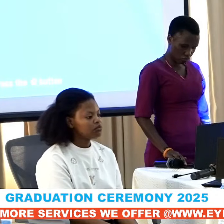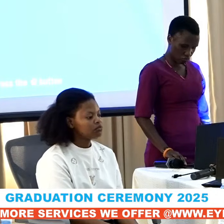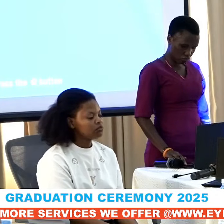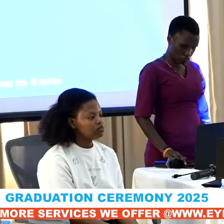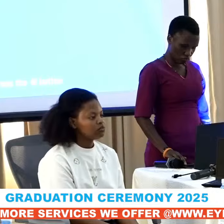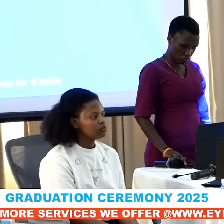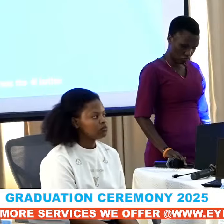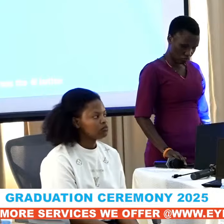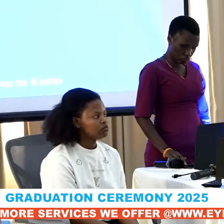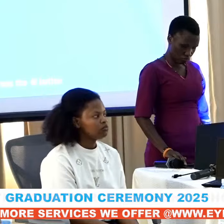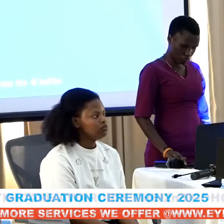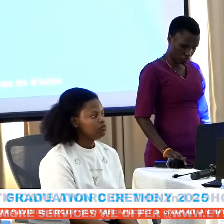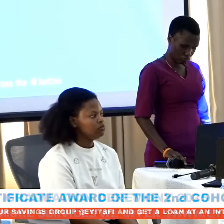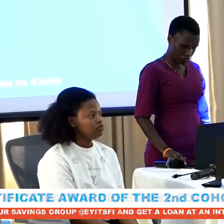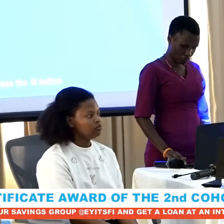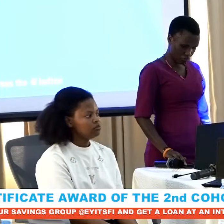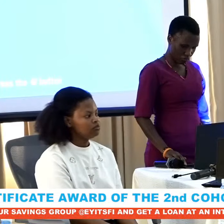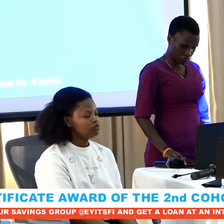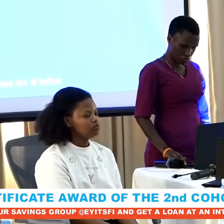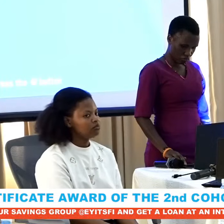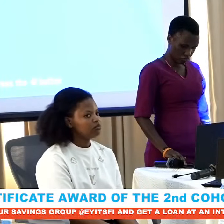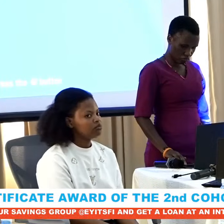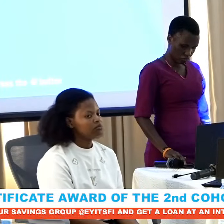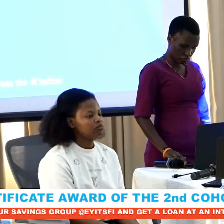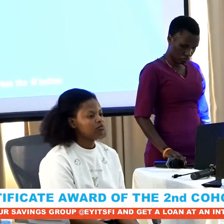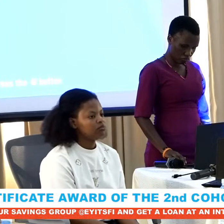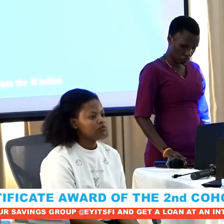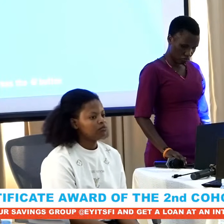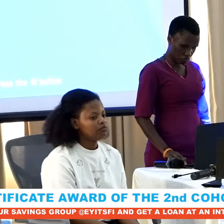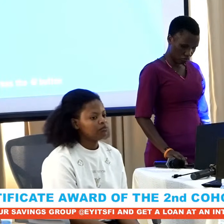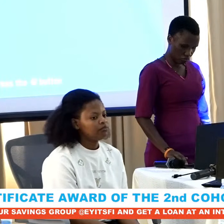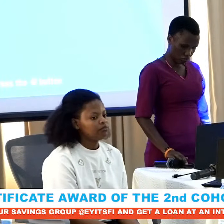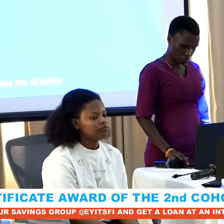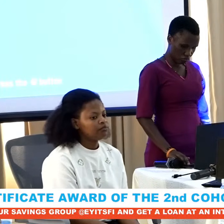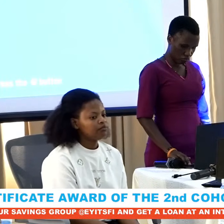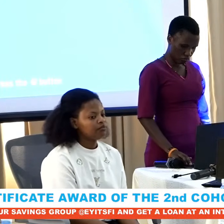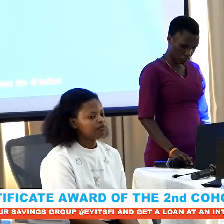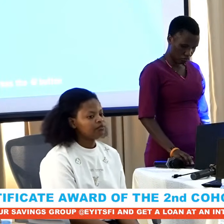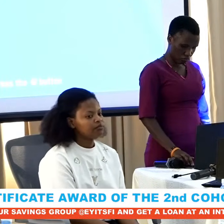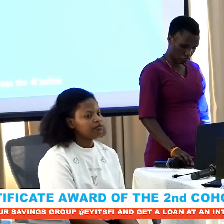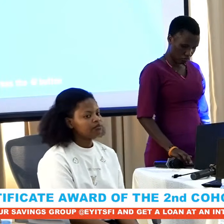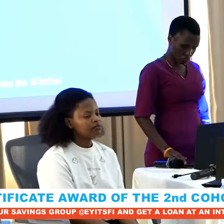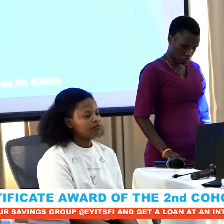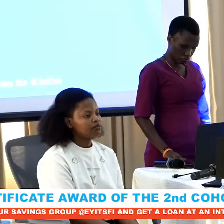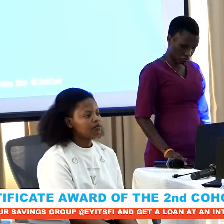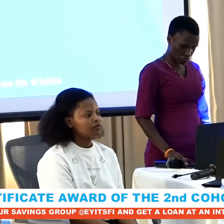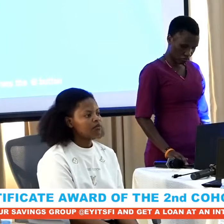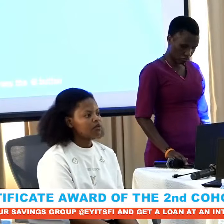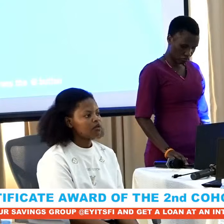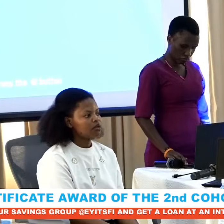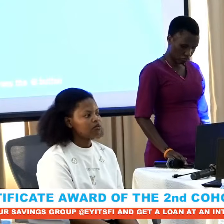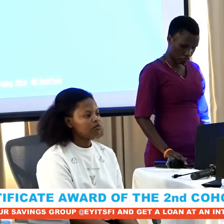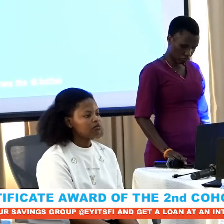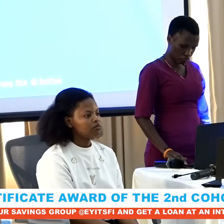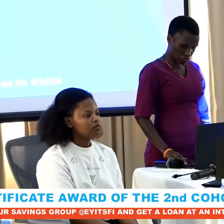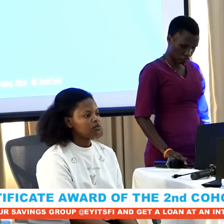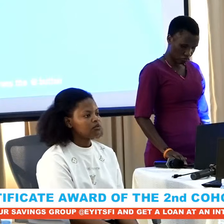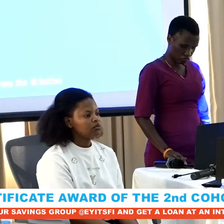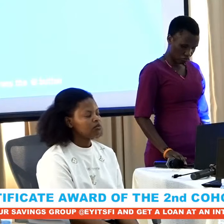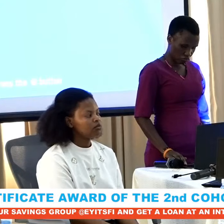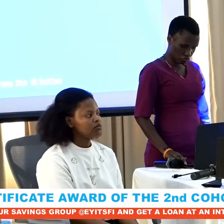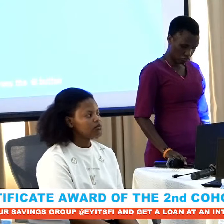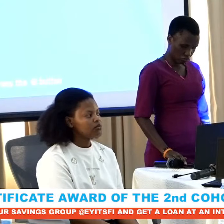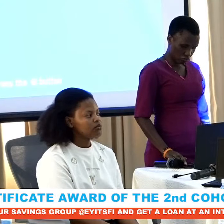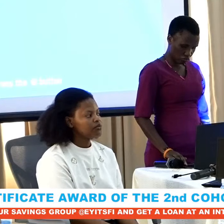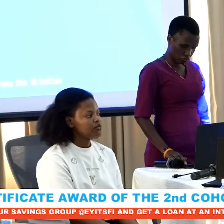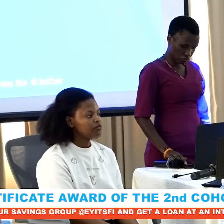pictures, videos, 6 of. Devices and drives, local disk left parent C colon right, local disk left parent D colon right, enter. Shell folder view, items view list box. To move to an item,